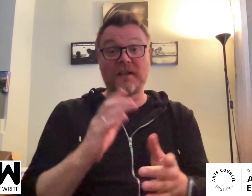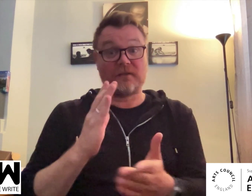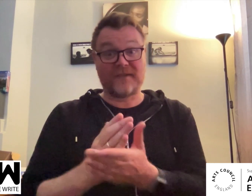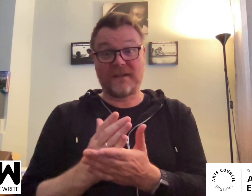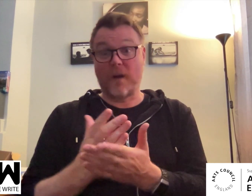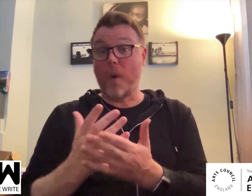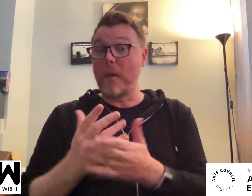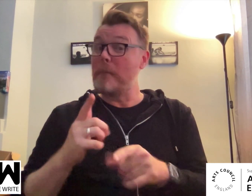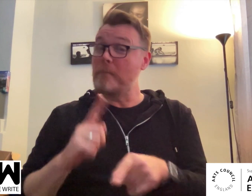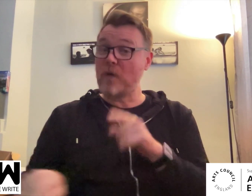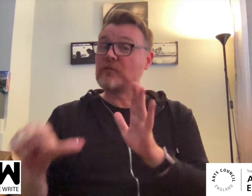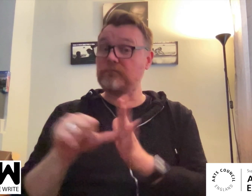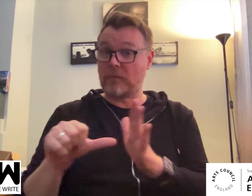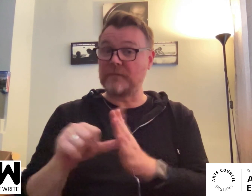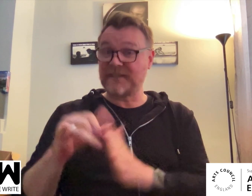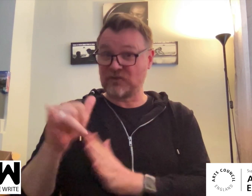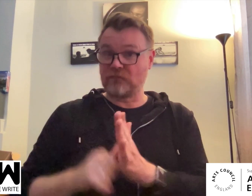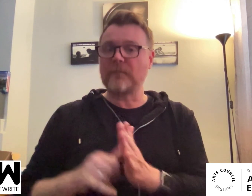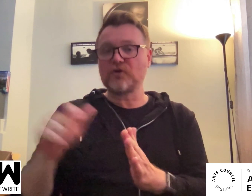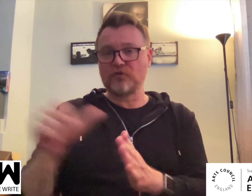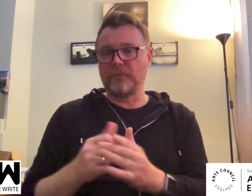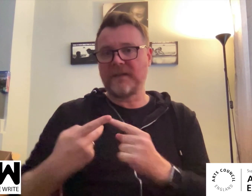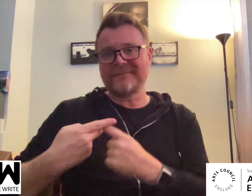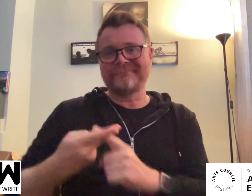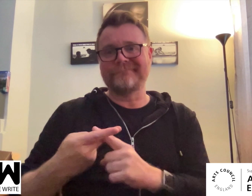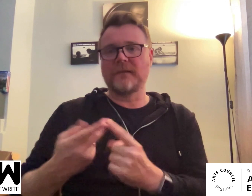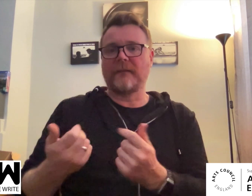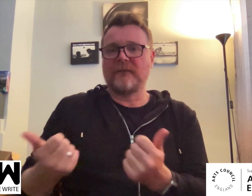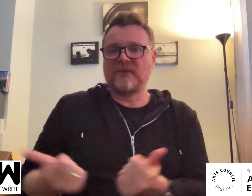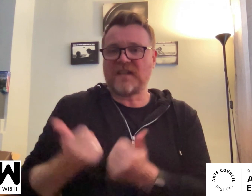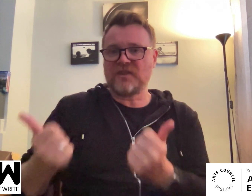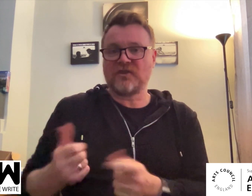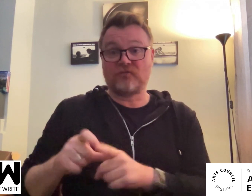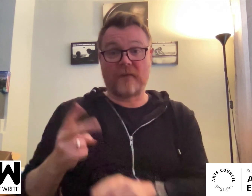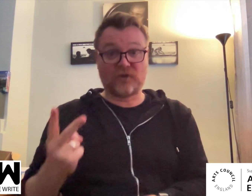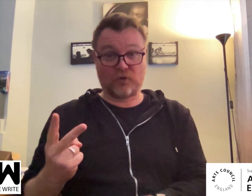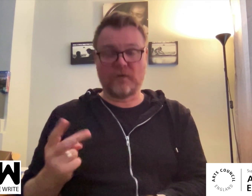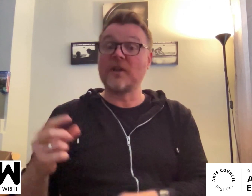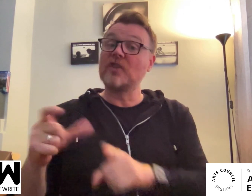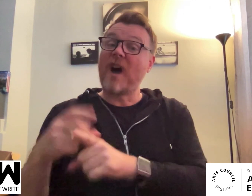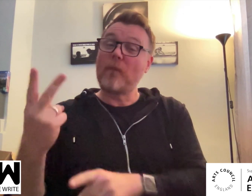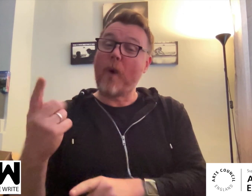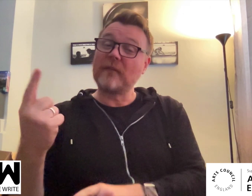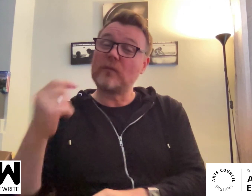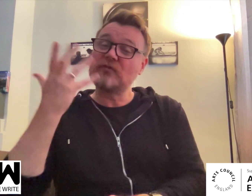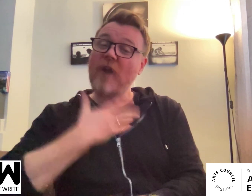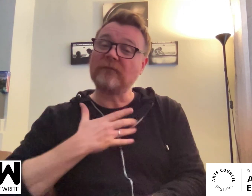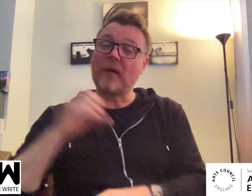is a polish. Most of your main problems with your script will have been fixed and tightened up in draft 2. Draft